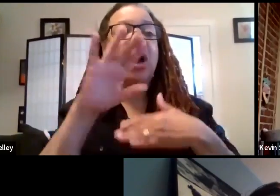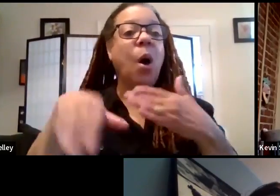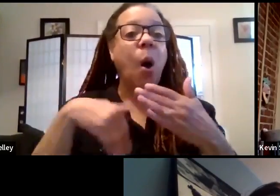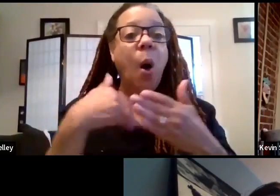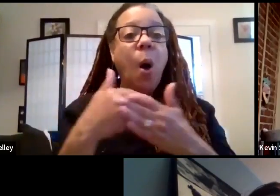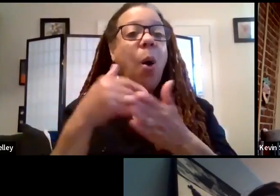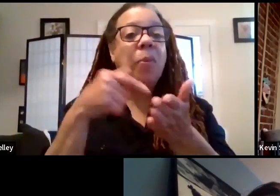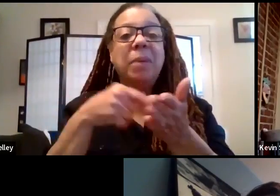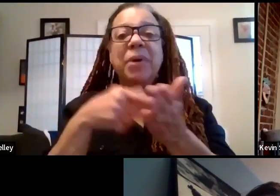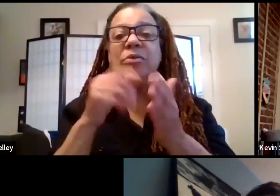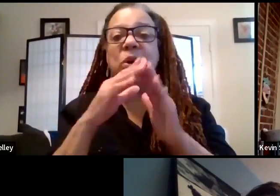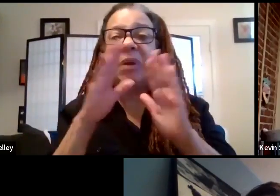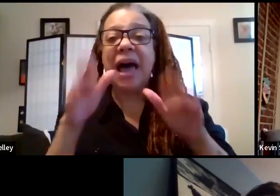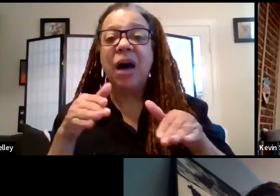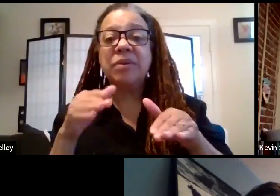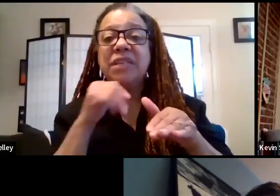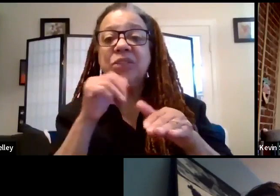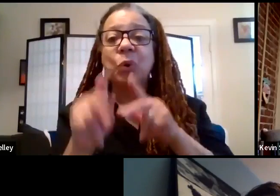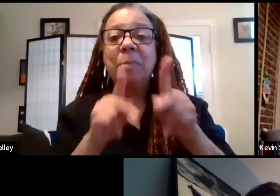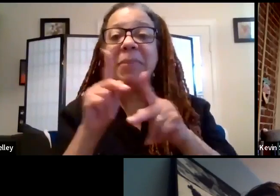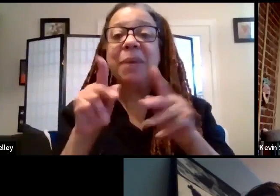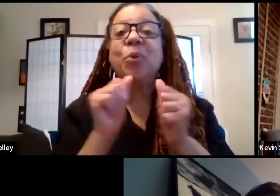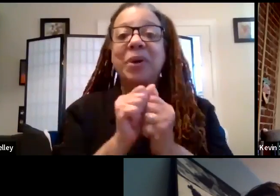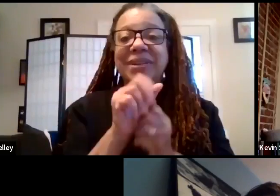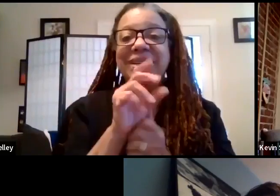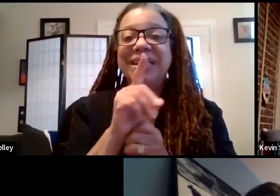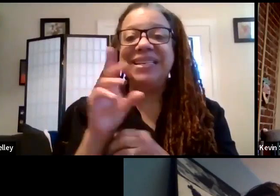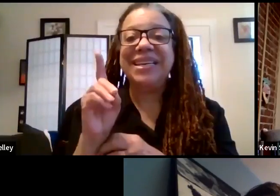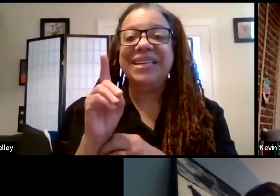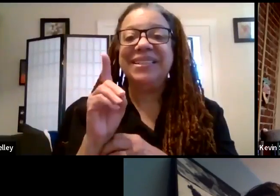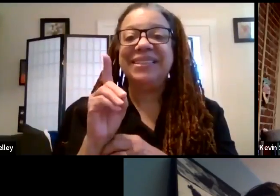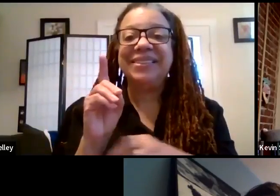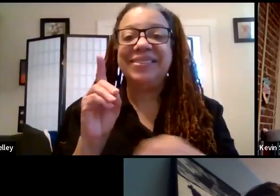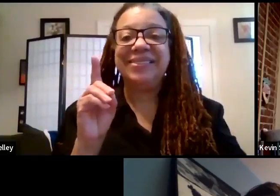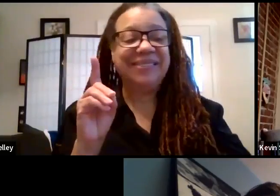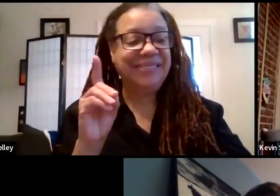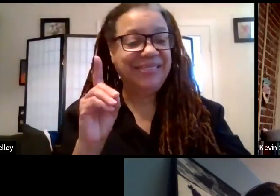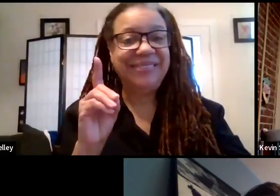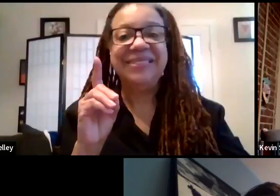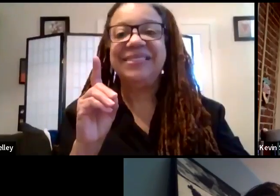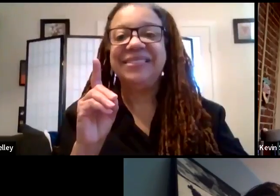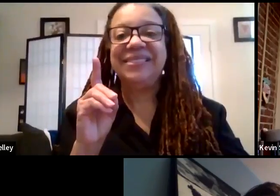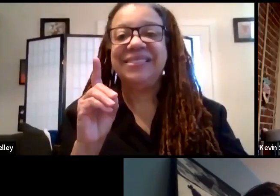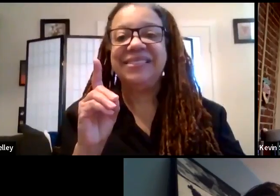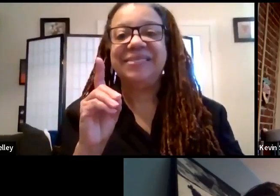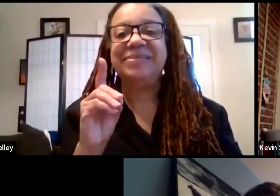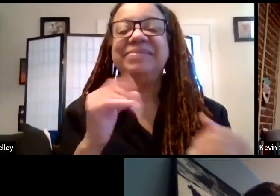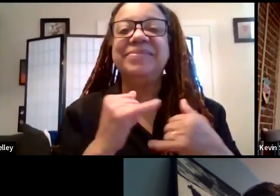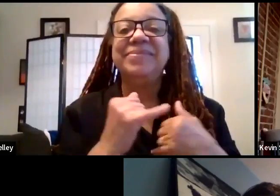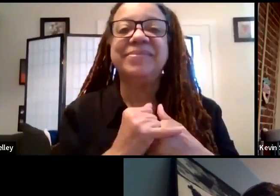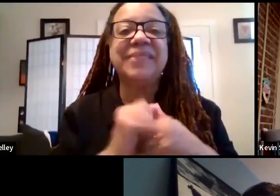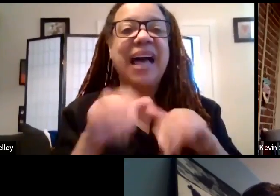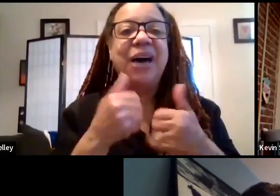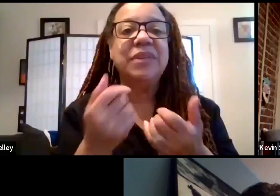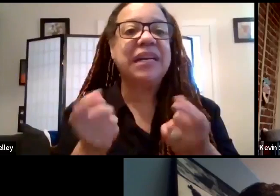not include people with DD. There were 100 less group home beds from last year. How did this happen?